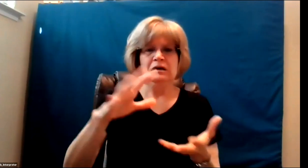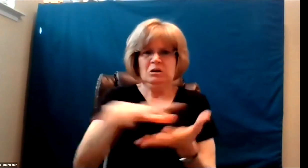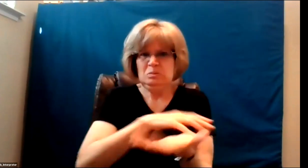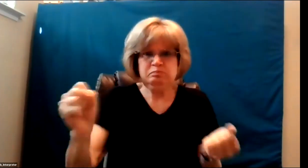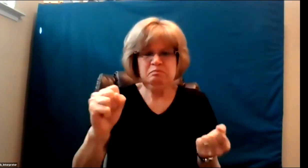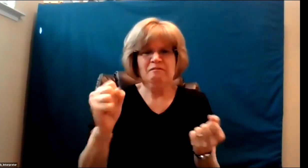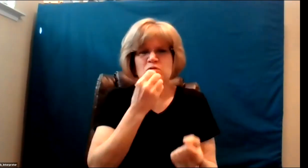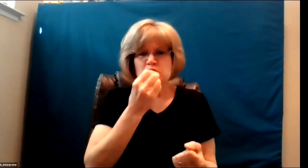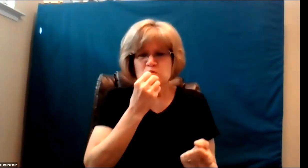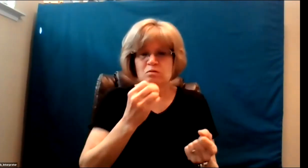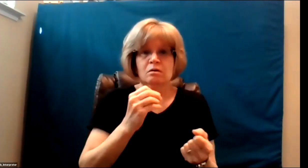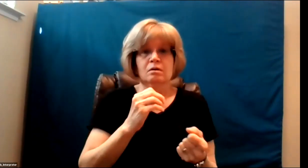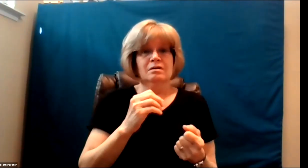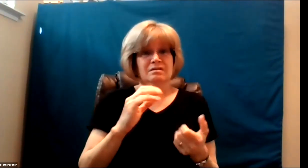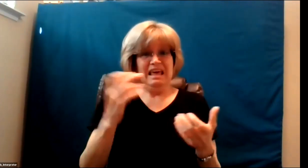for us.